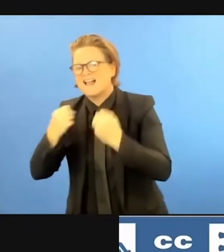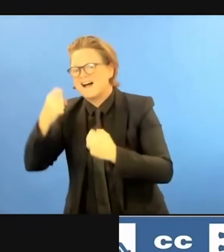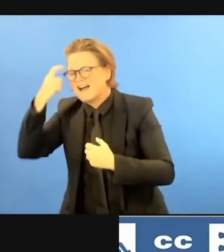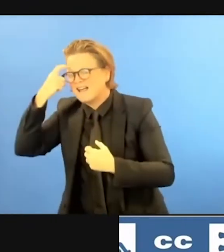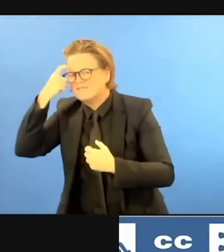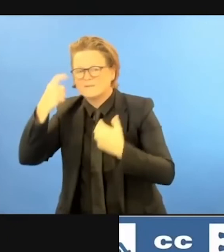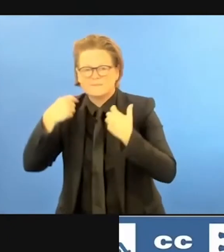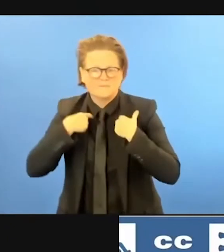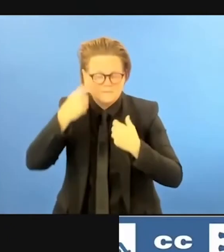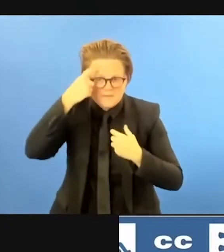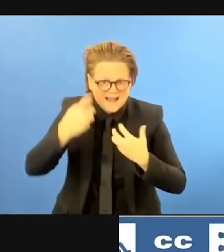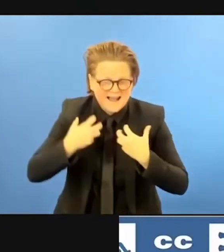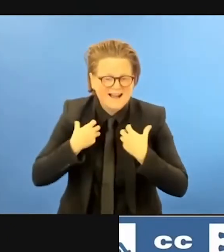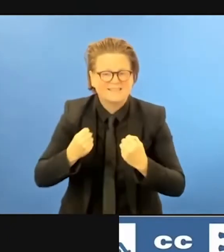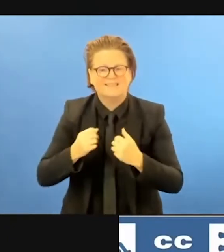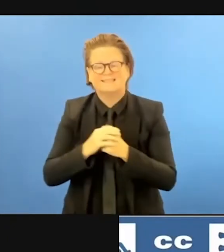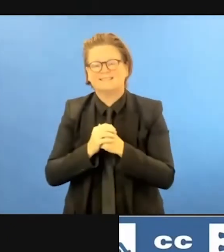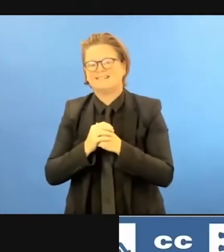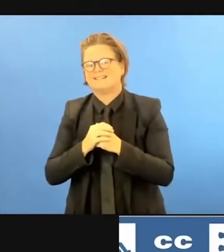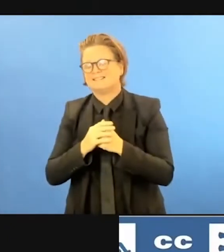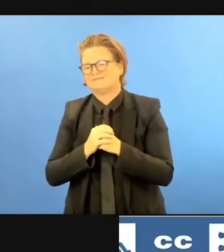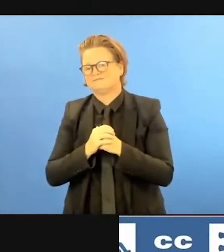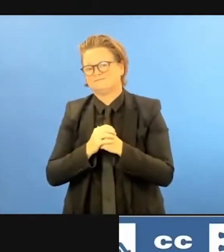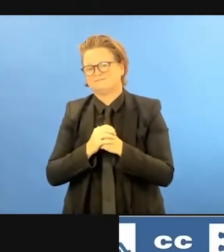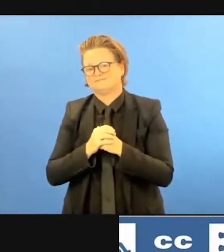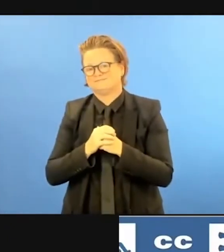that and get vaccine.